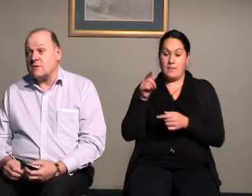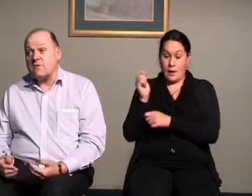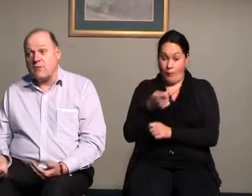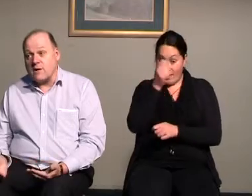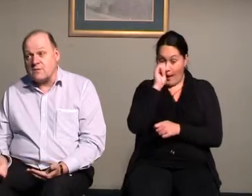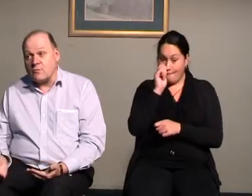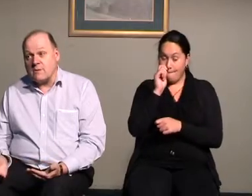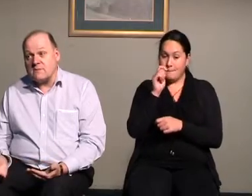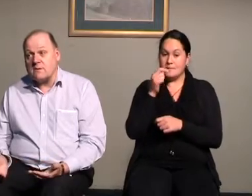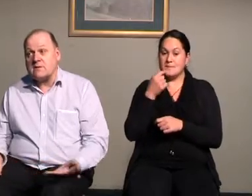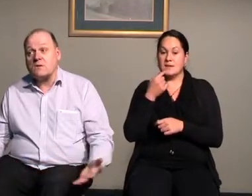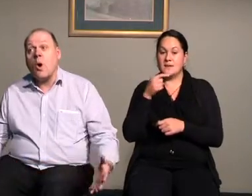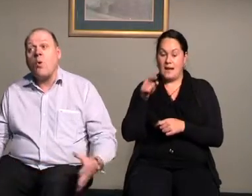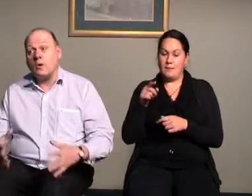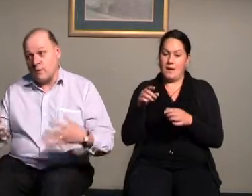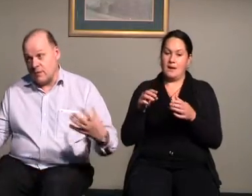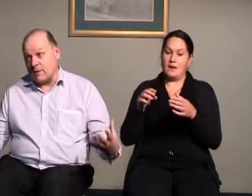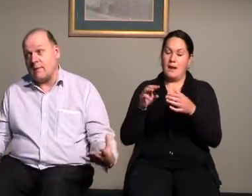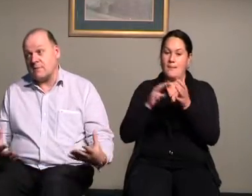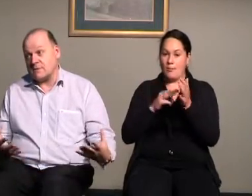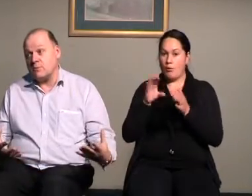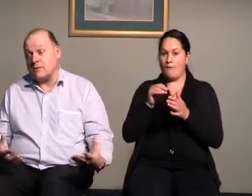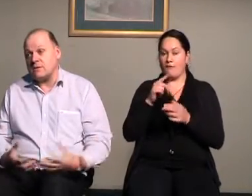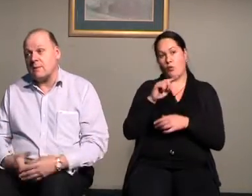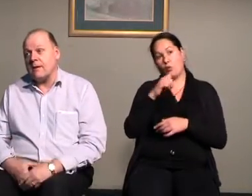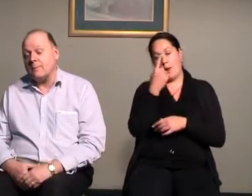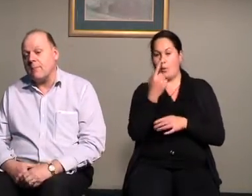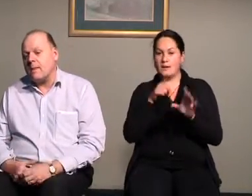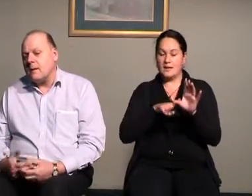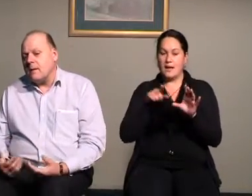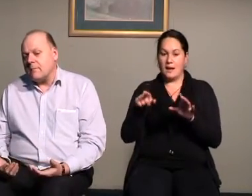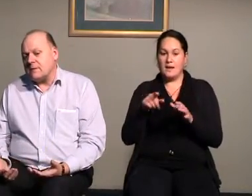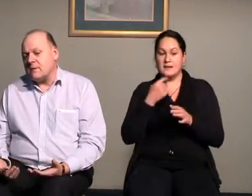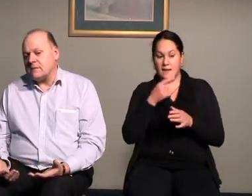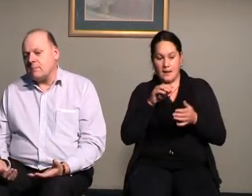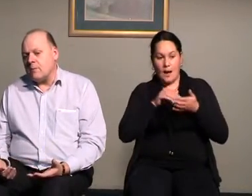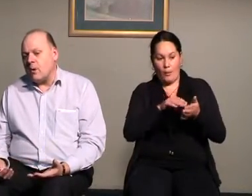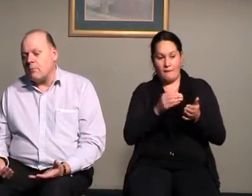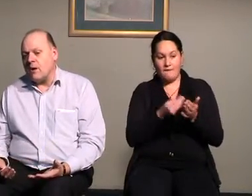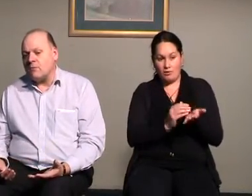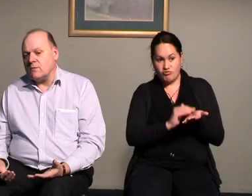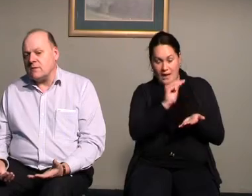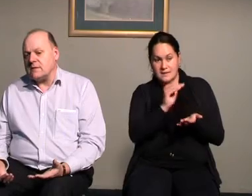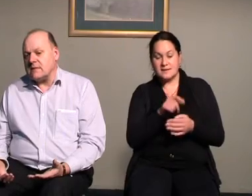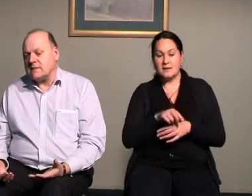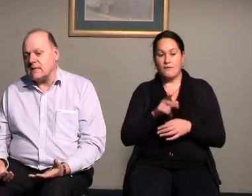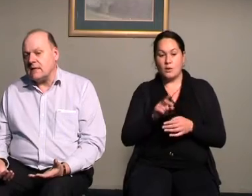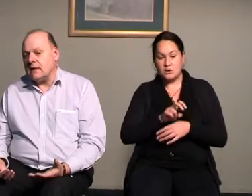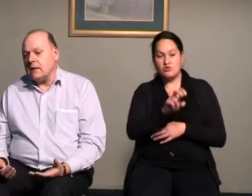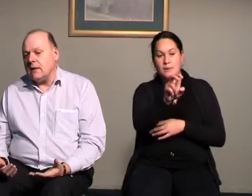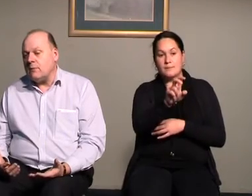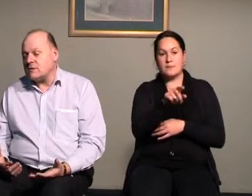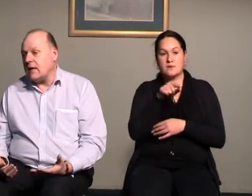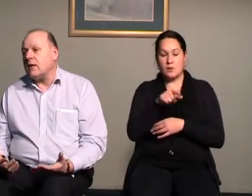said they would fundraise for him. So the whole community became to support this young man. But I suppose the bottom line of all of this is